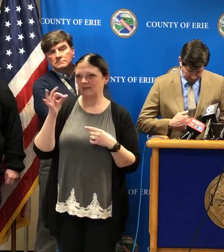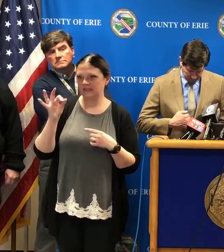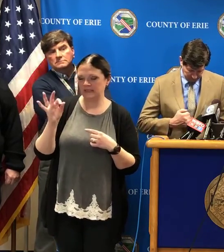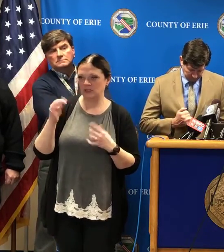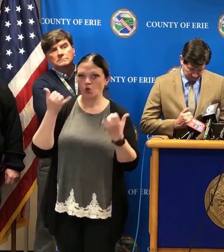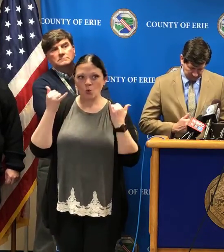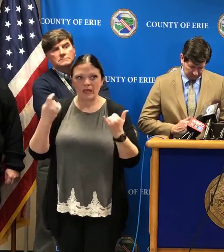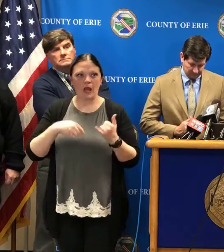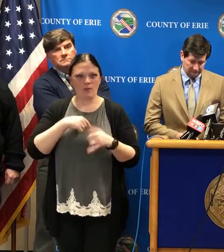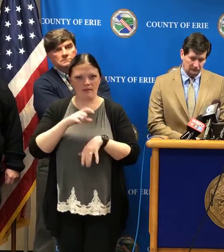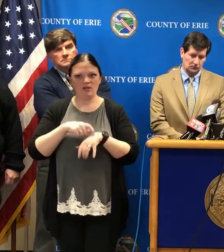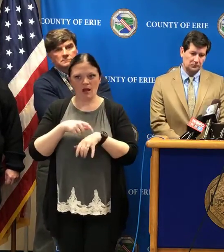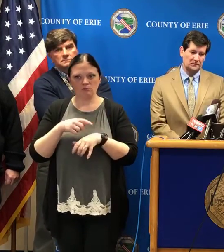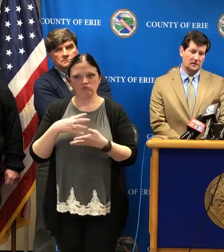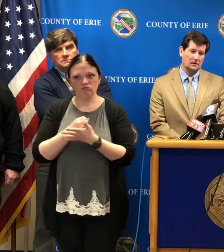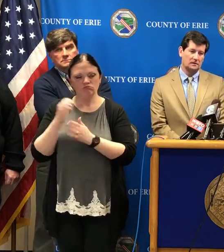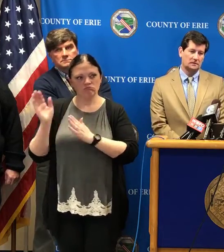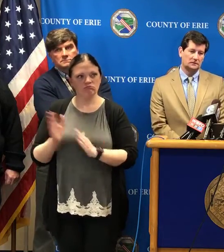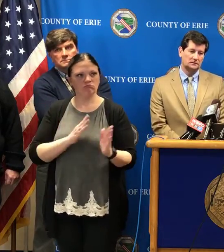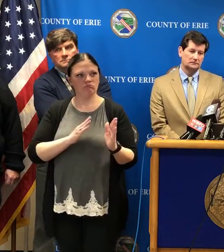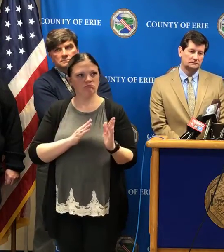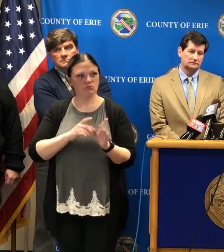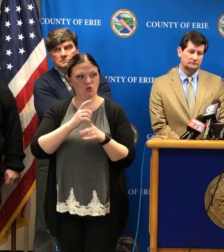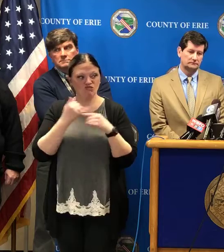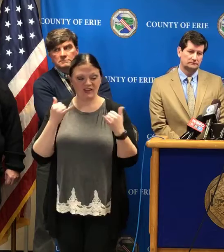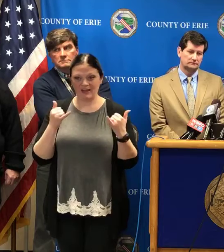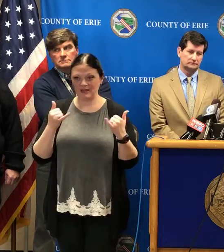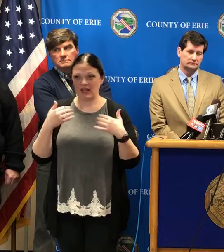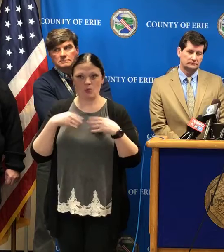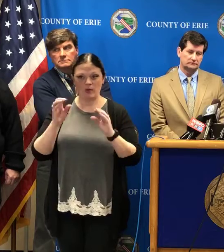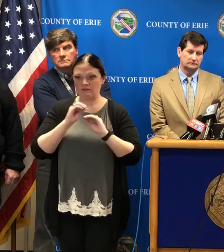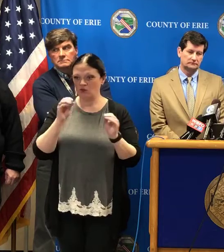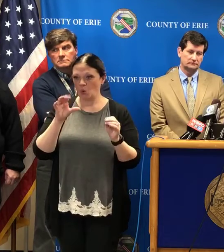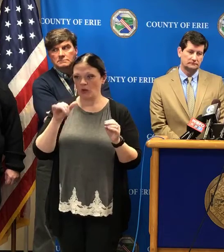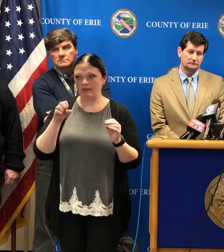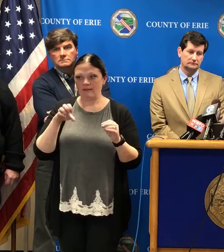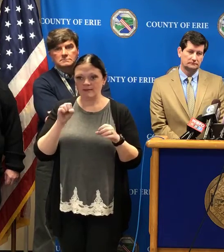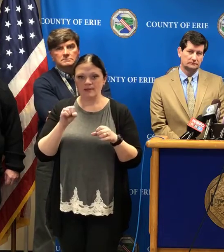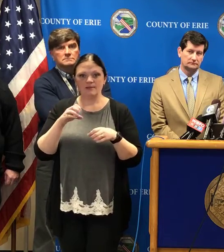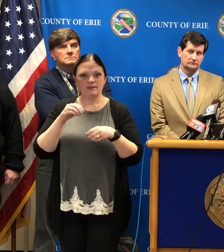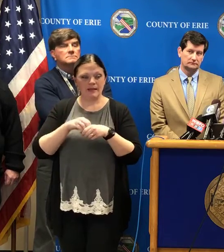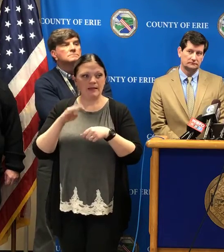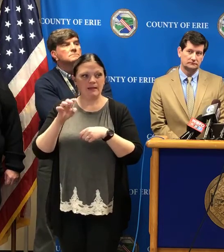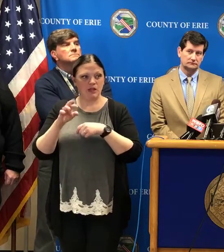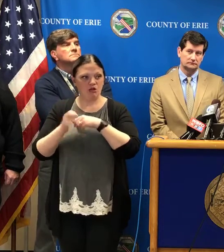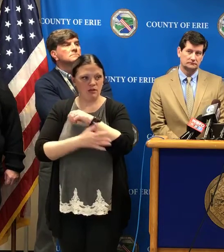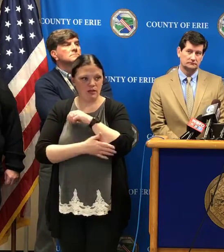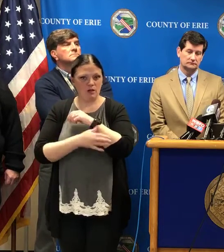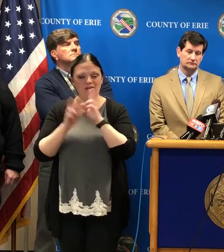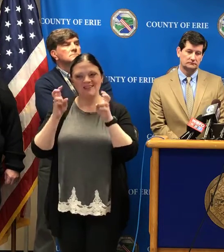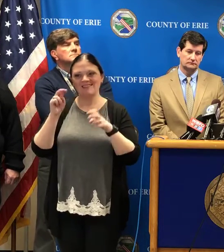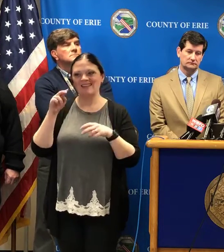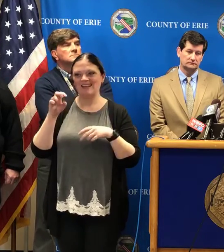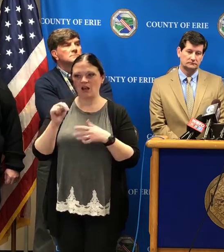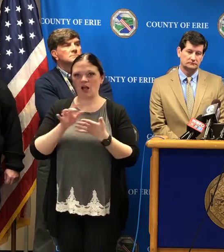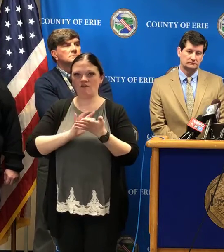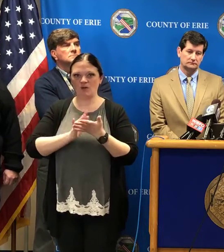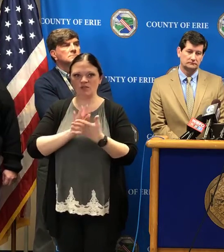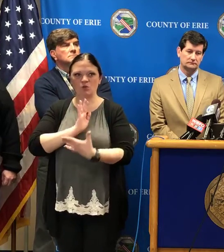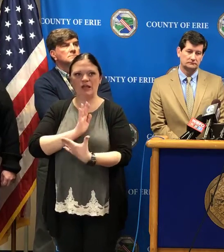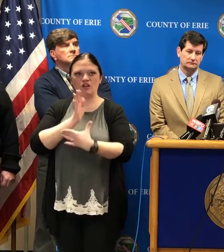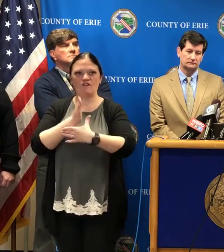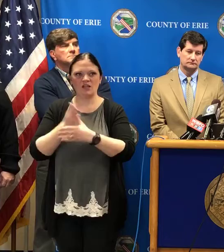we have time to plan. So right now that we don't have any cases in Erie County, we're in our non-pharmaceutical